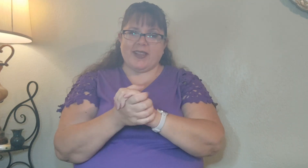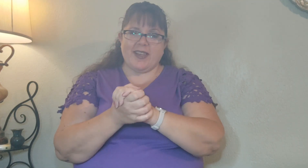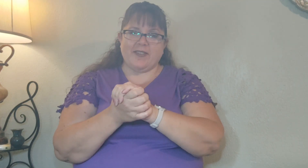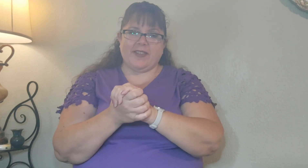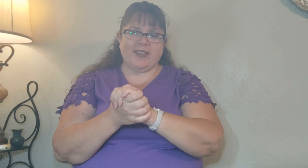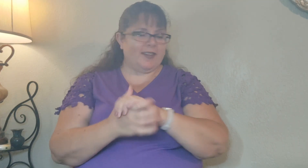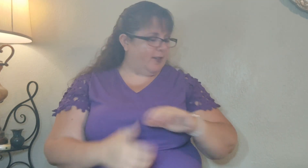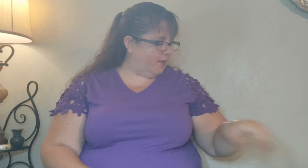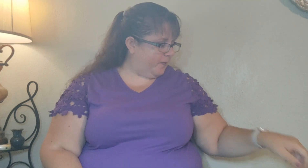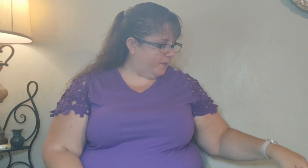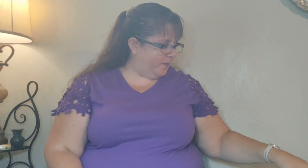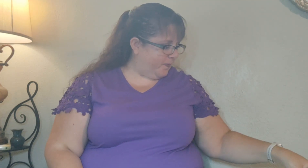Believe.